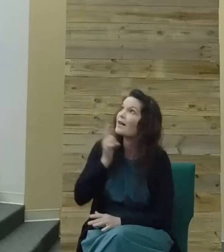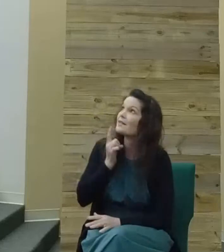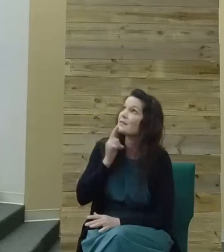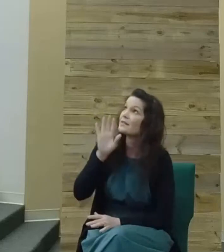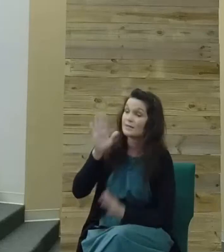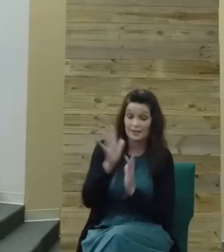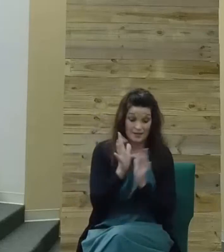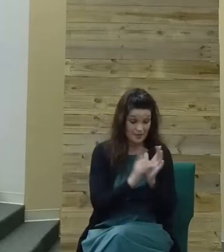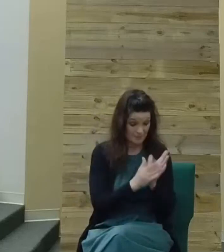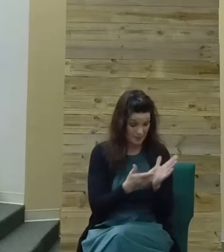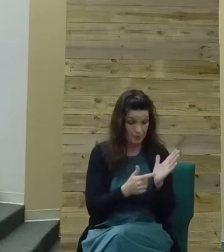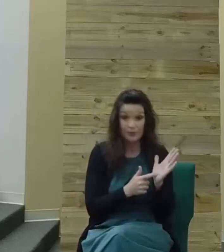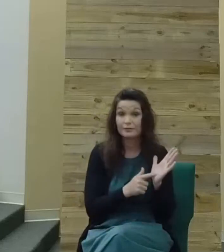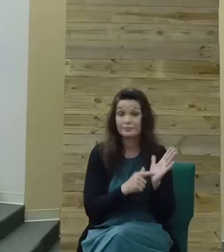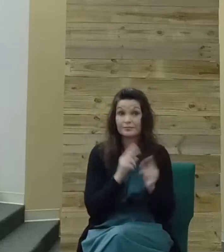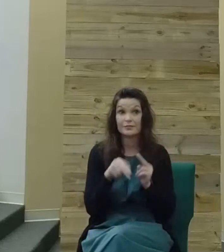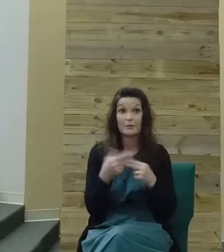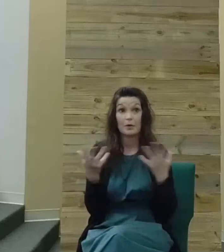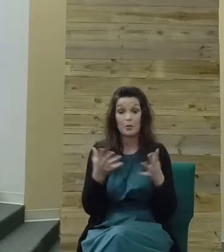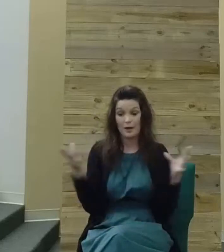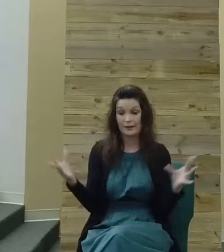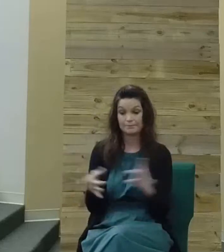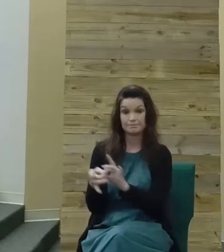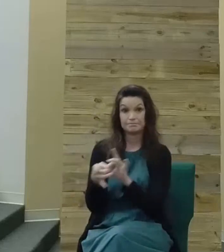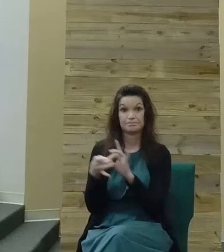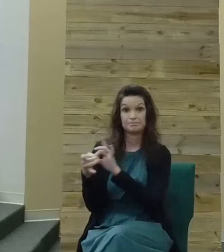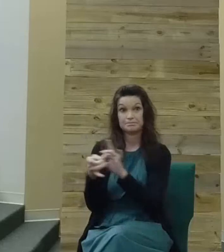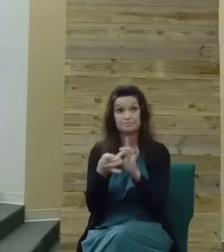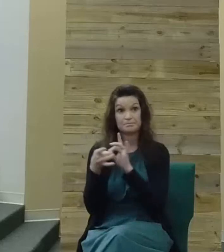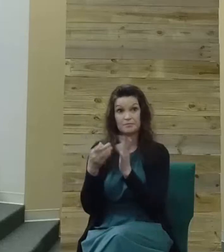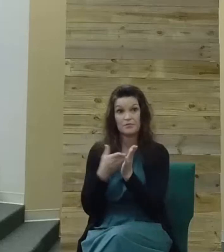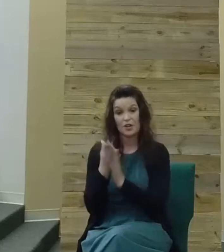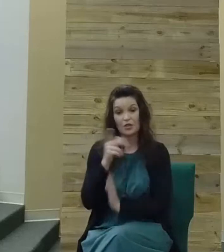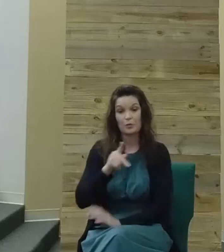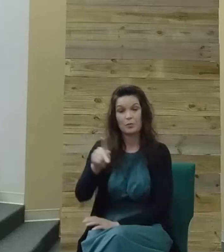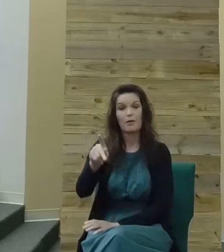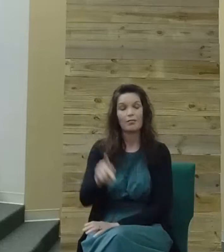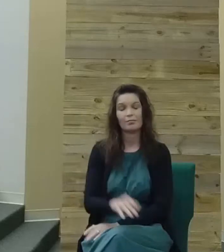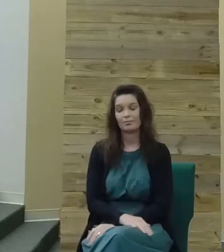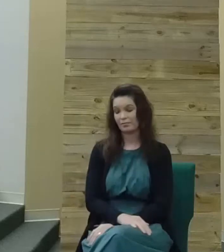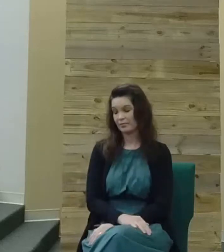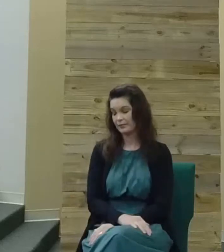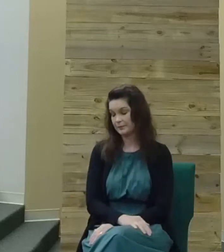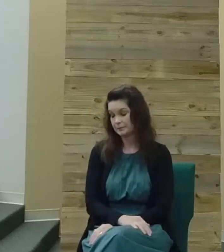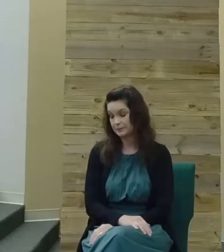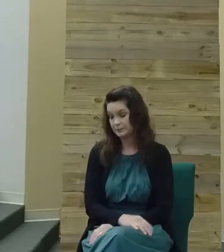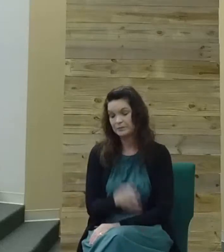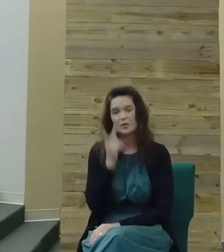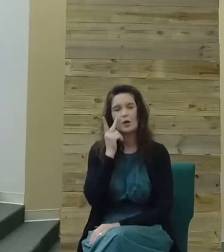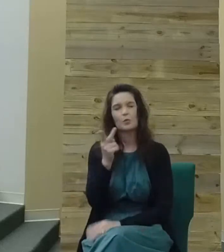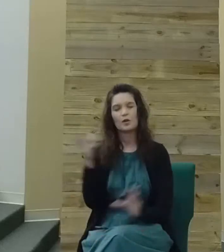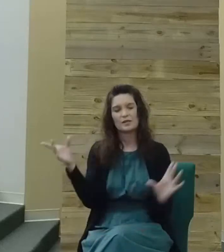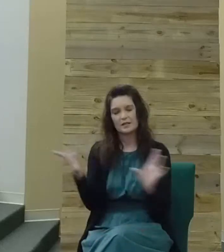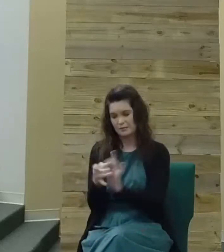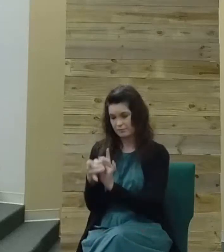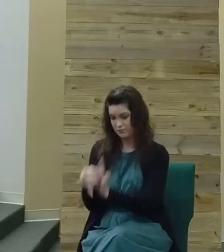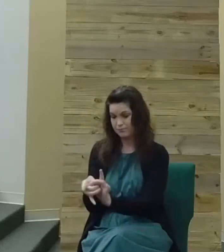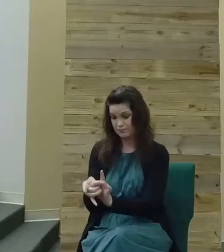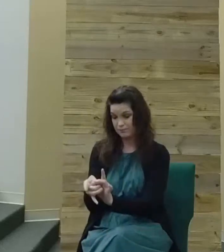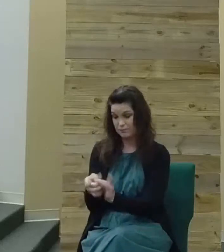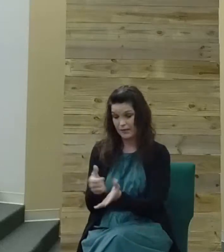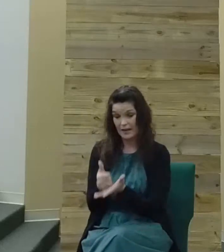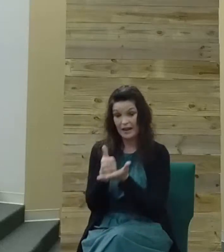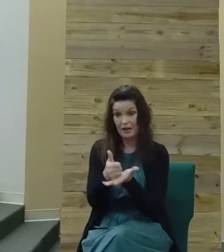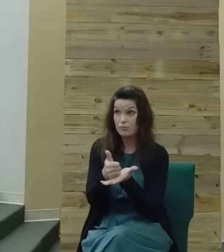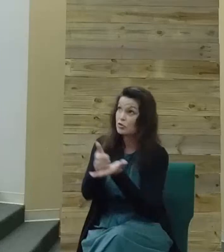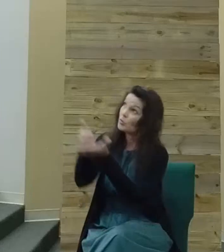say in His Word about reconciliation through the Apostle Paul. And we're going to see that reconciliation